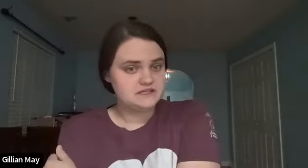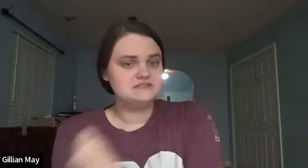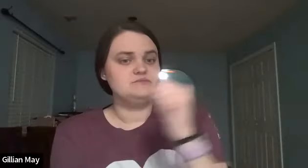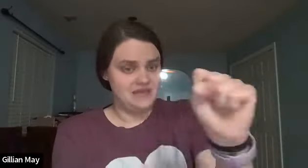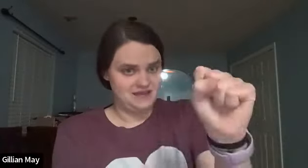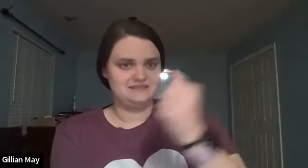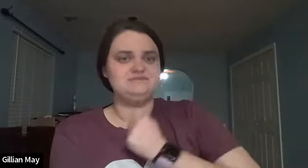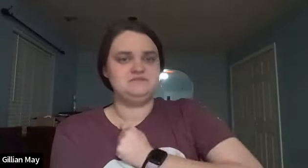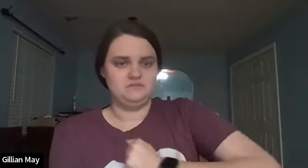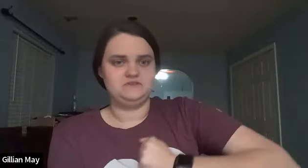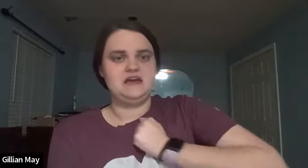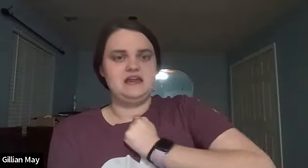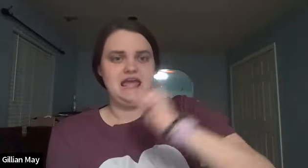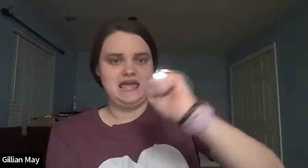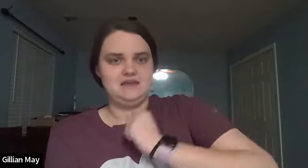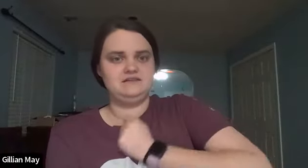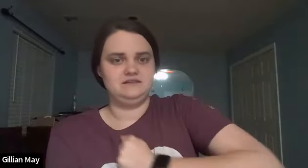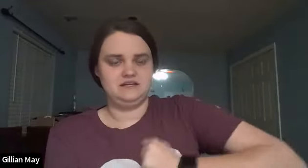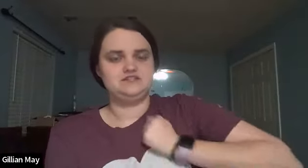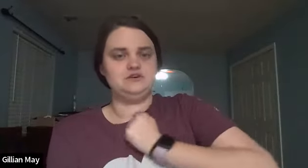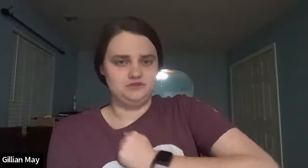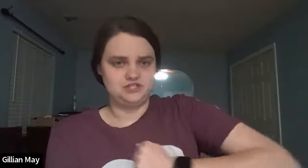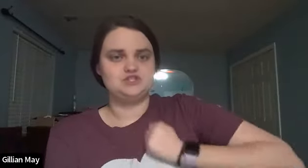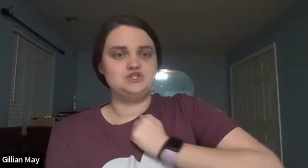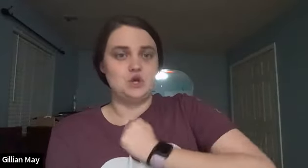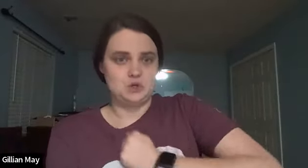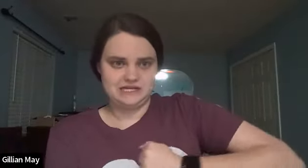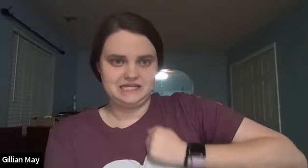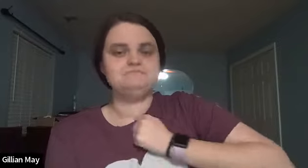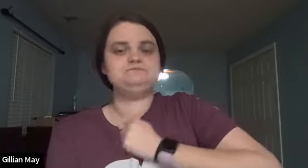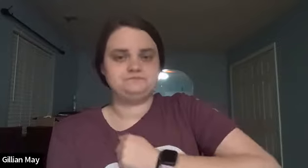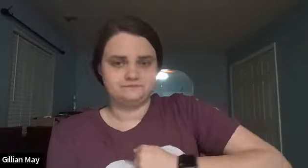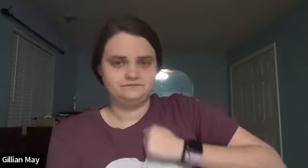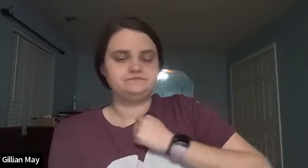please. Yes, with that A in a circle motion. Sorry.